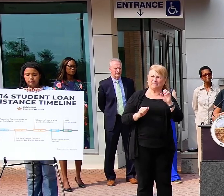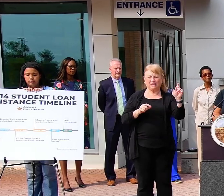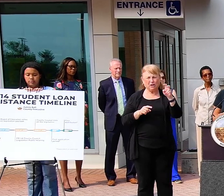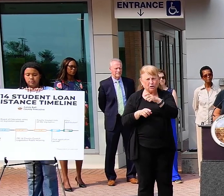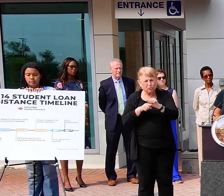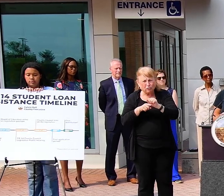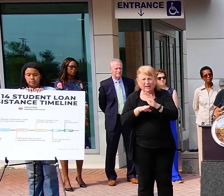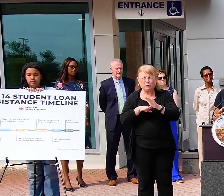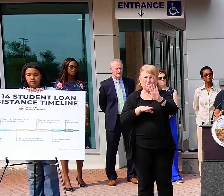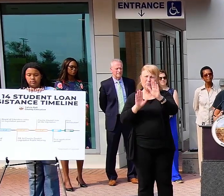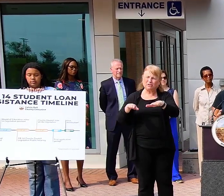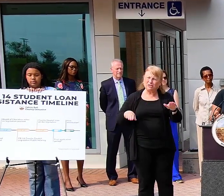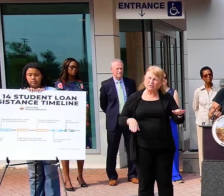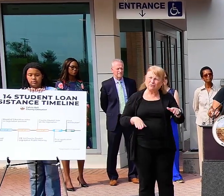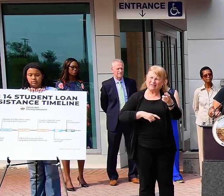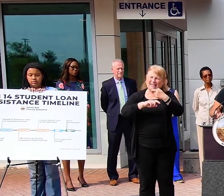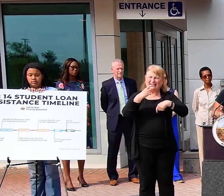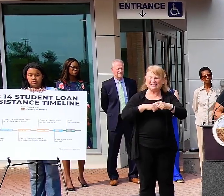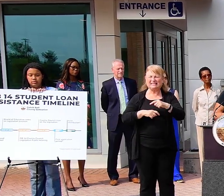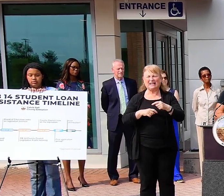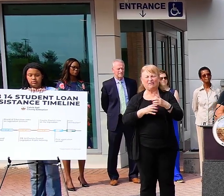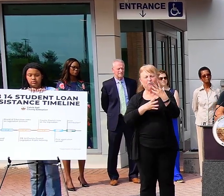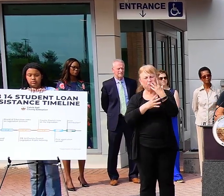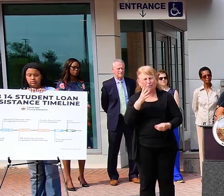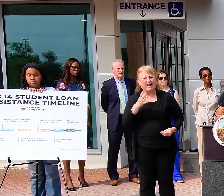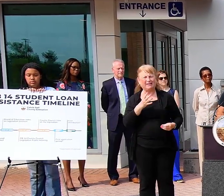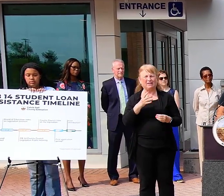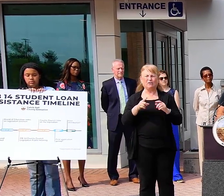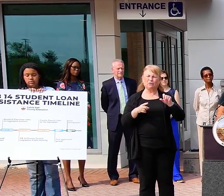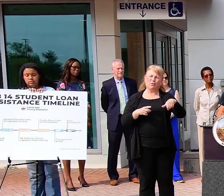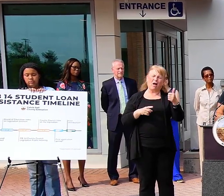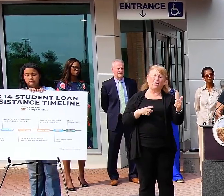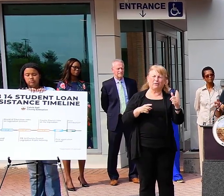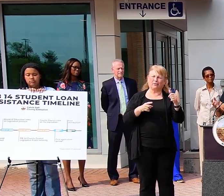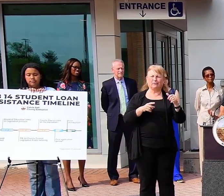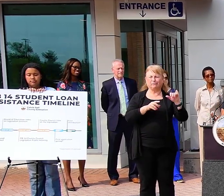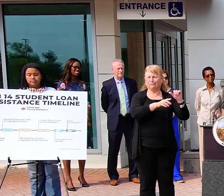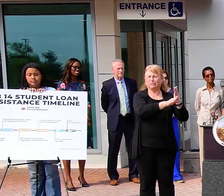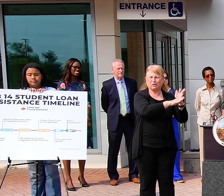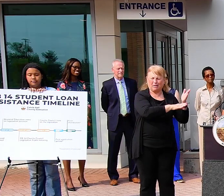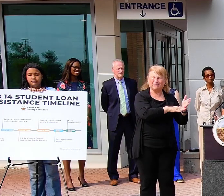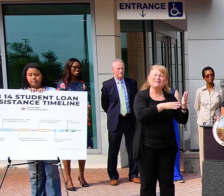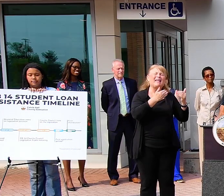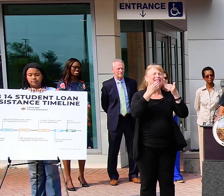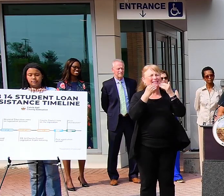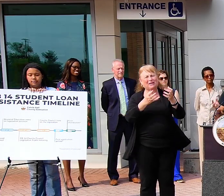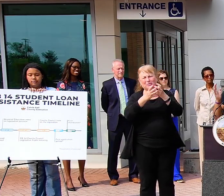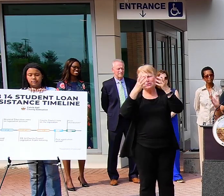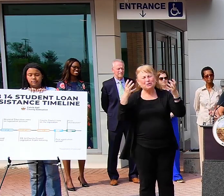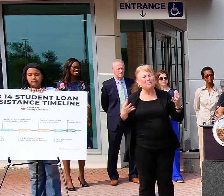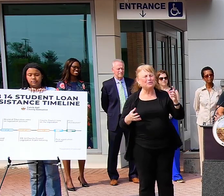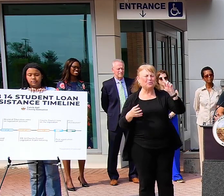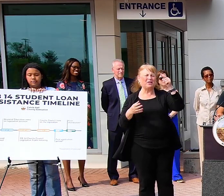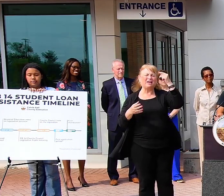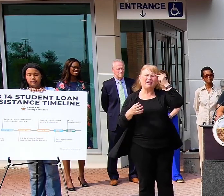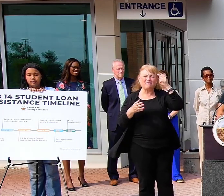trained on your children instead of drained out into other arenas. So thank you so much to our